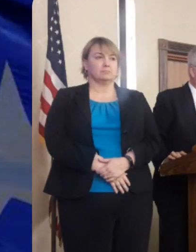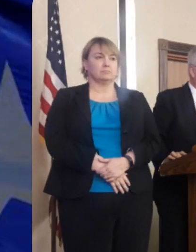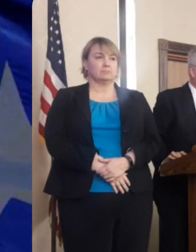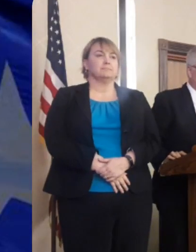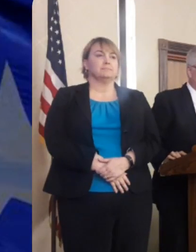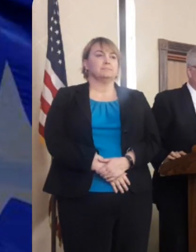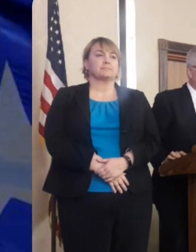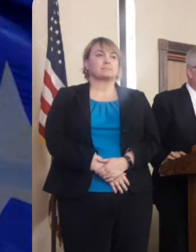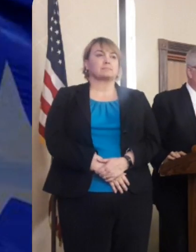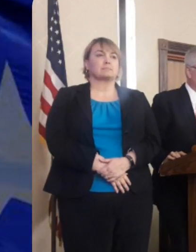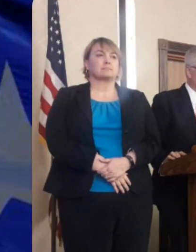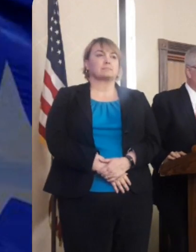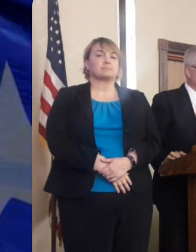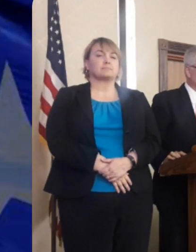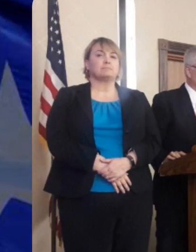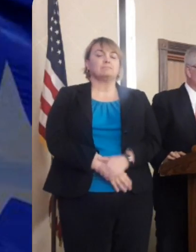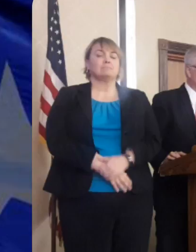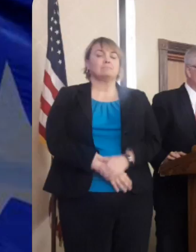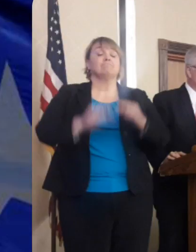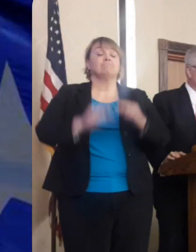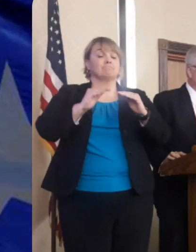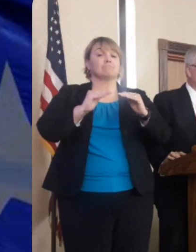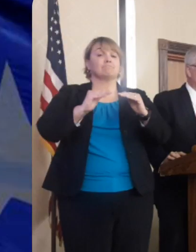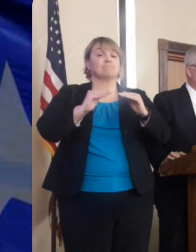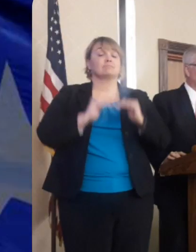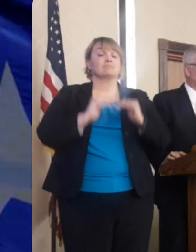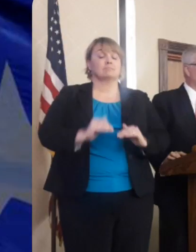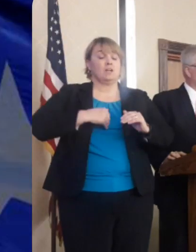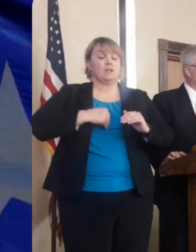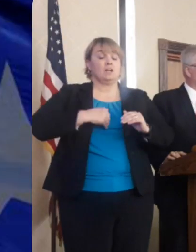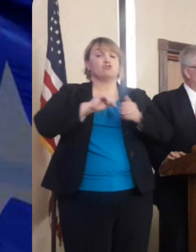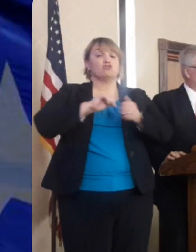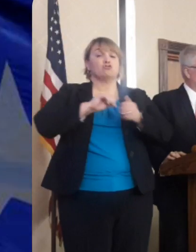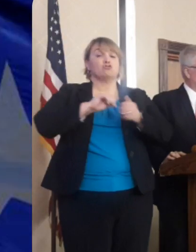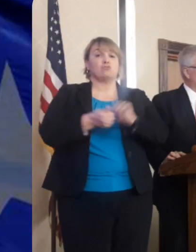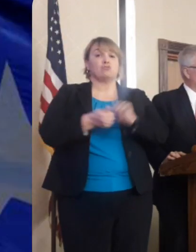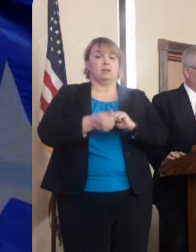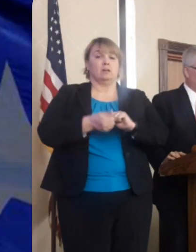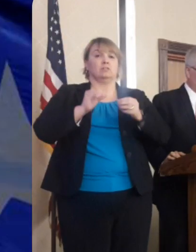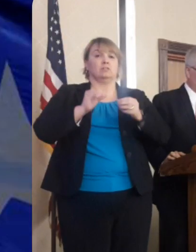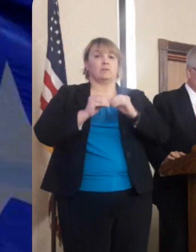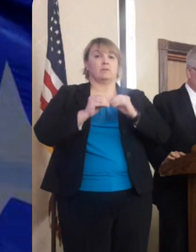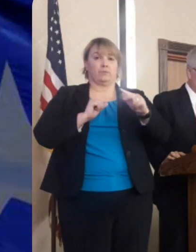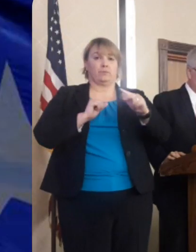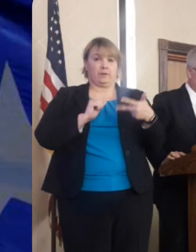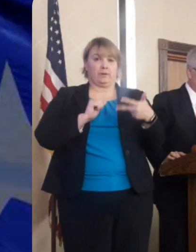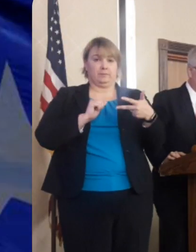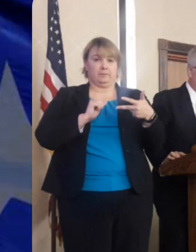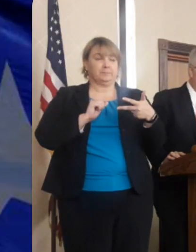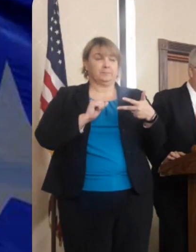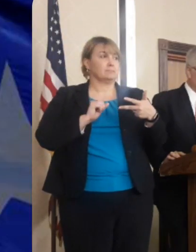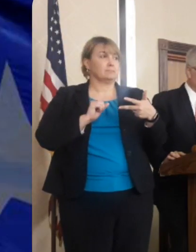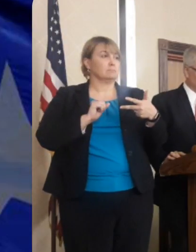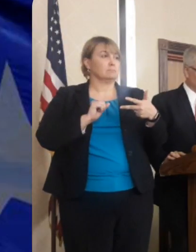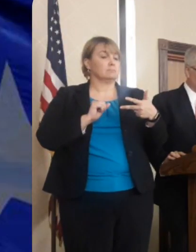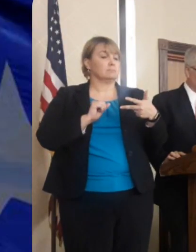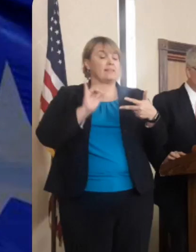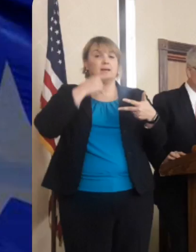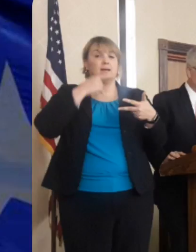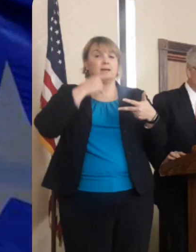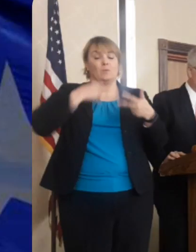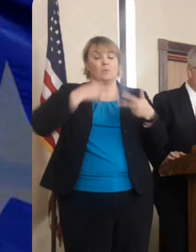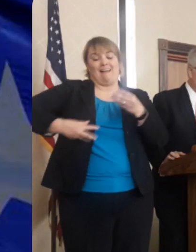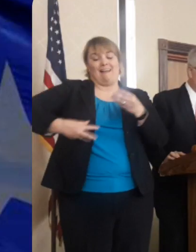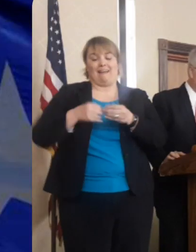Okay, now we are on to the change with item 3. The change with item 3 adds child, sibling,